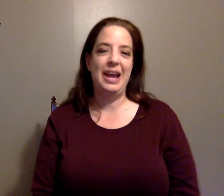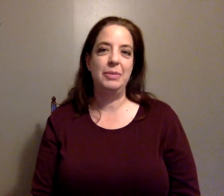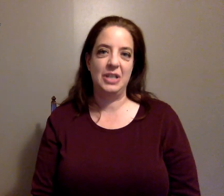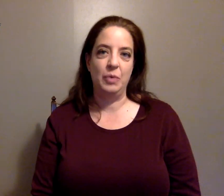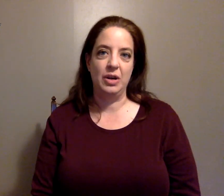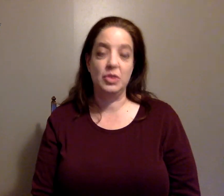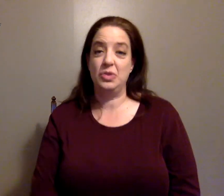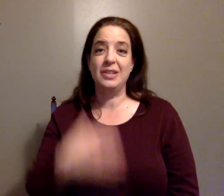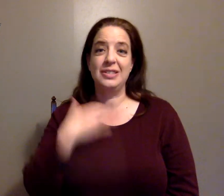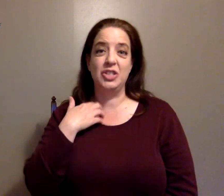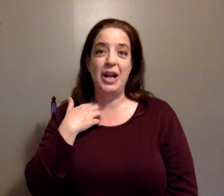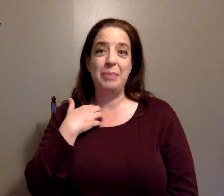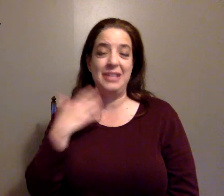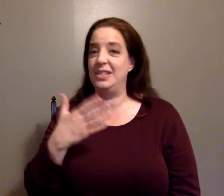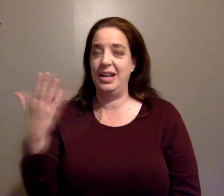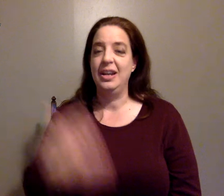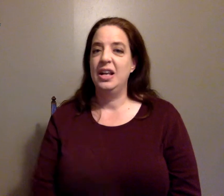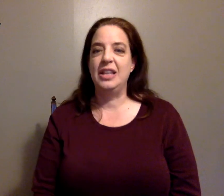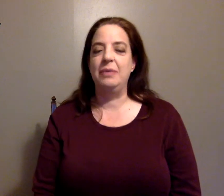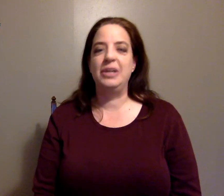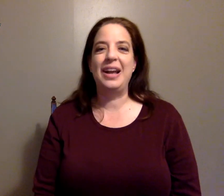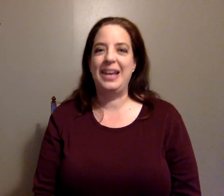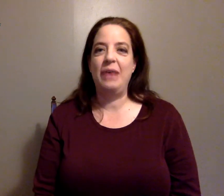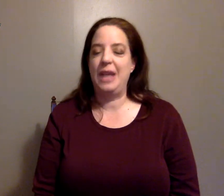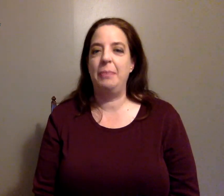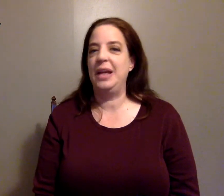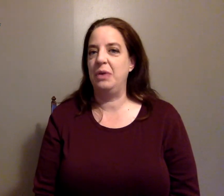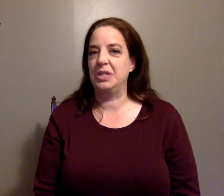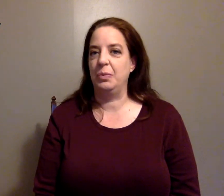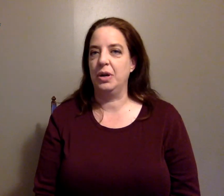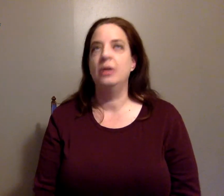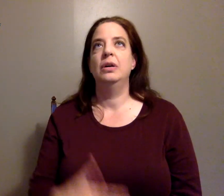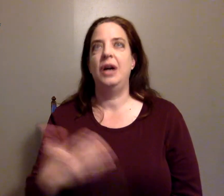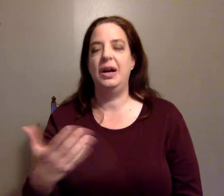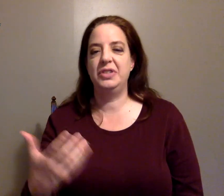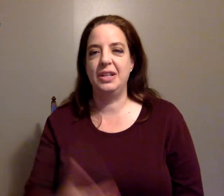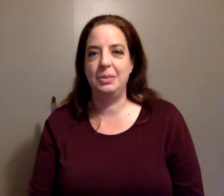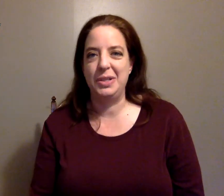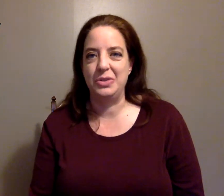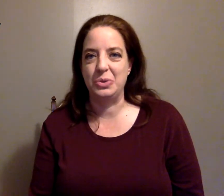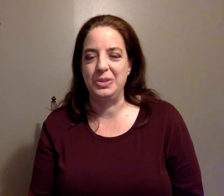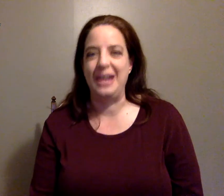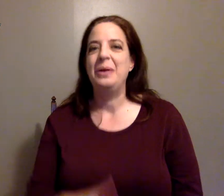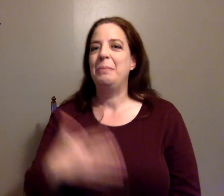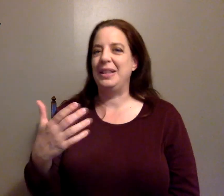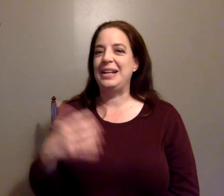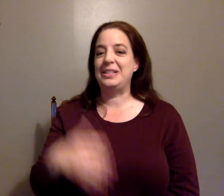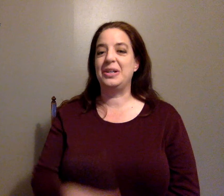much I work. So as long as the job gets done, they're not counting how many hours I work. Obviously, I need to be there in the school day, but that's the concept